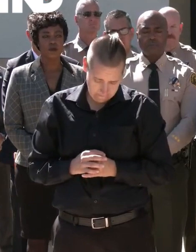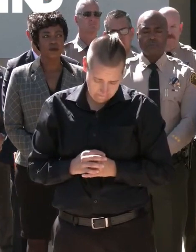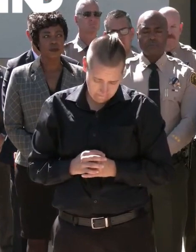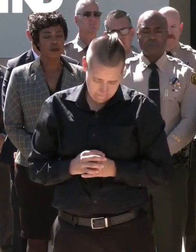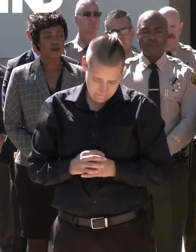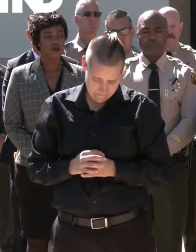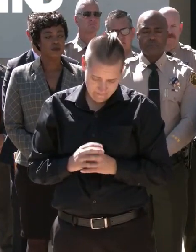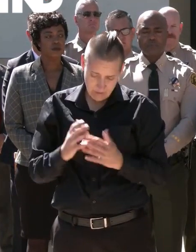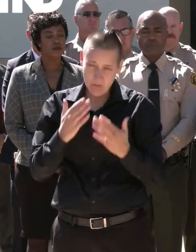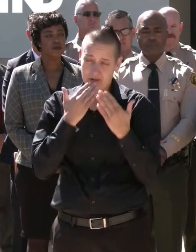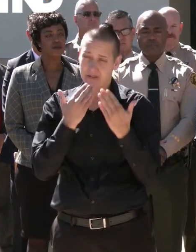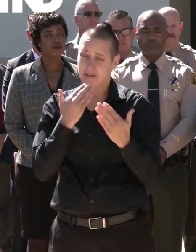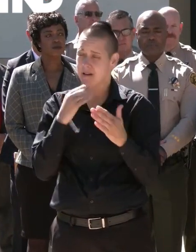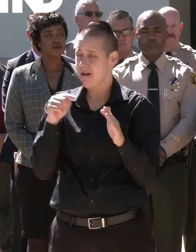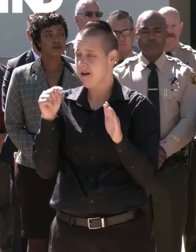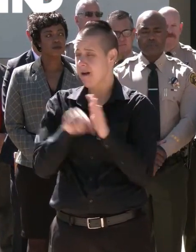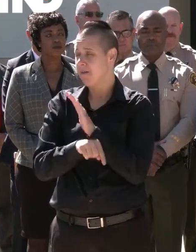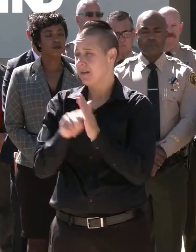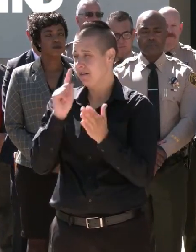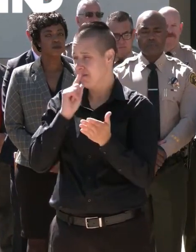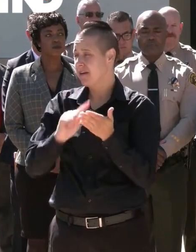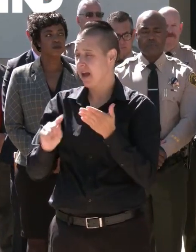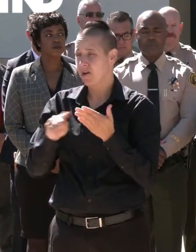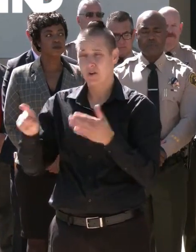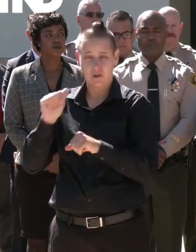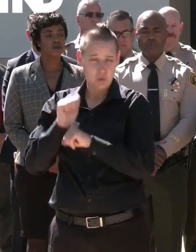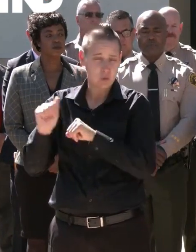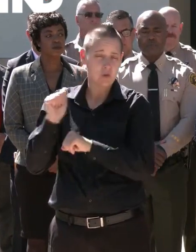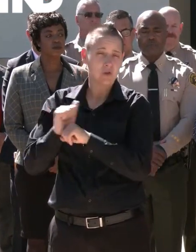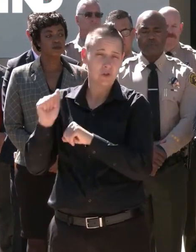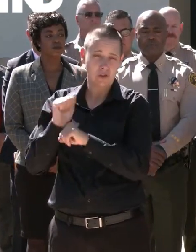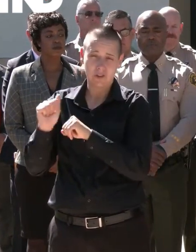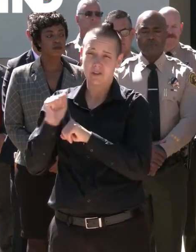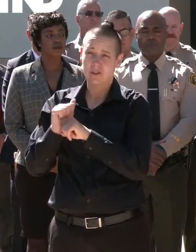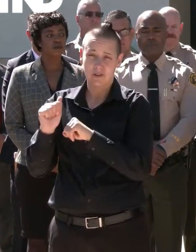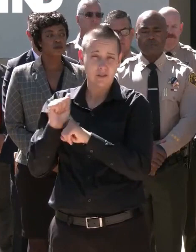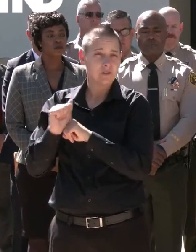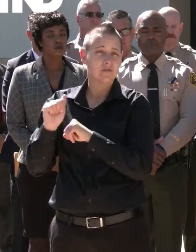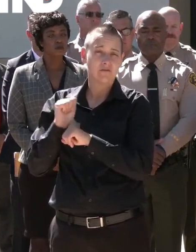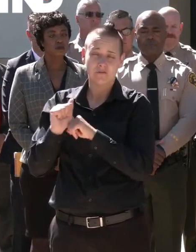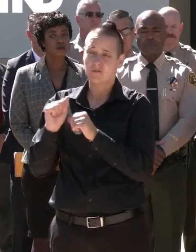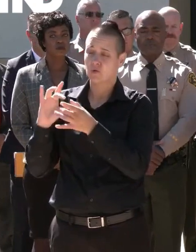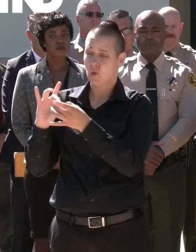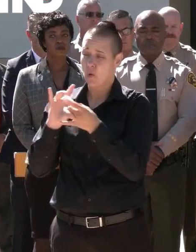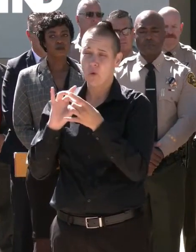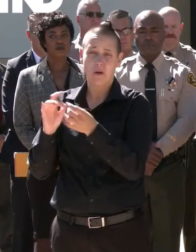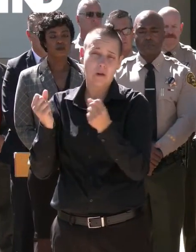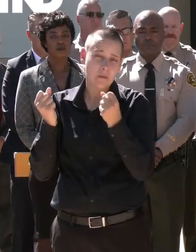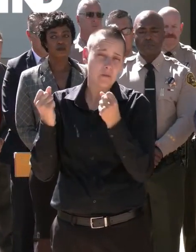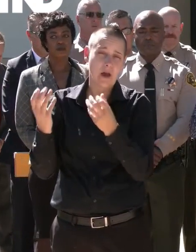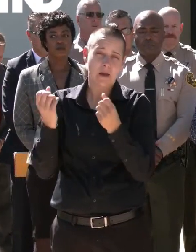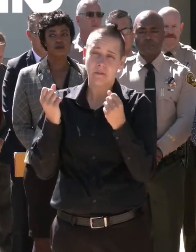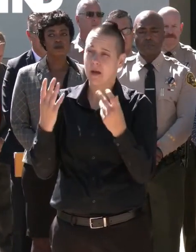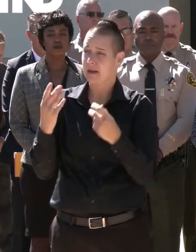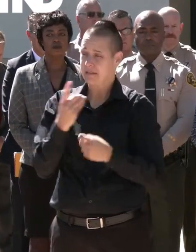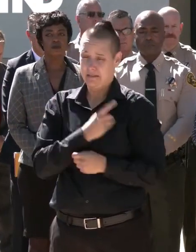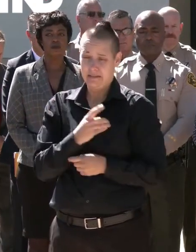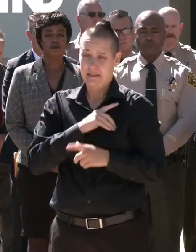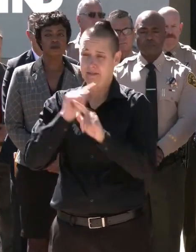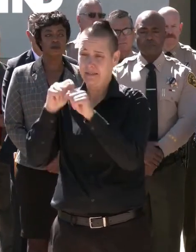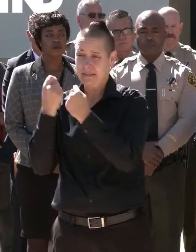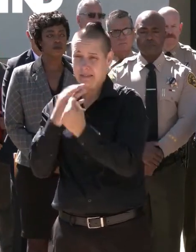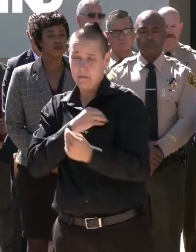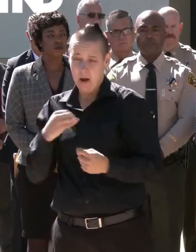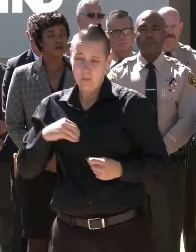I want to thank our homicide investigators who worked tirelessly to coordinate many detective division